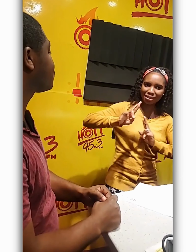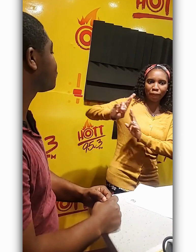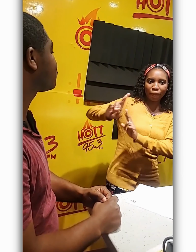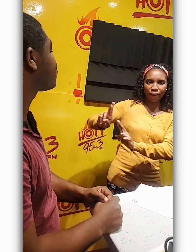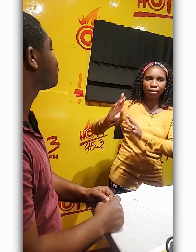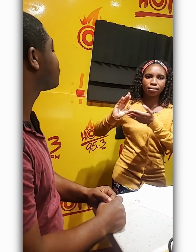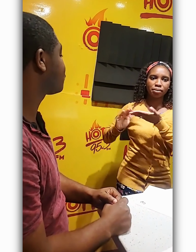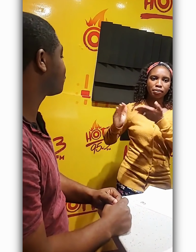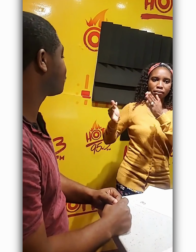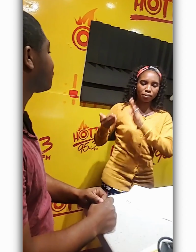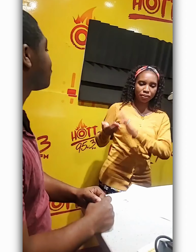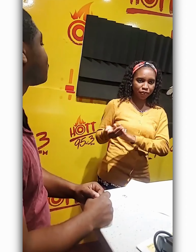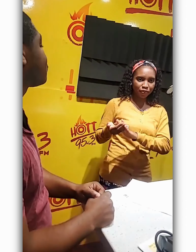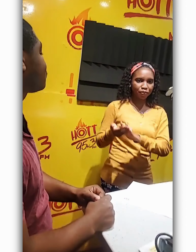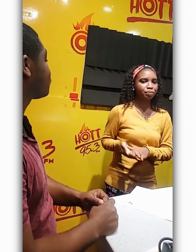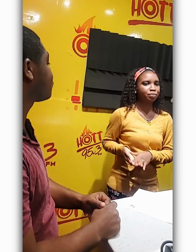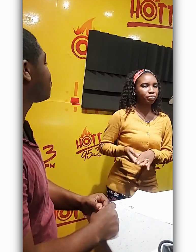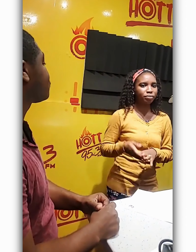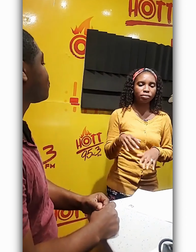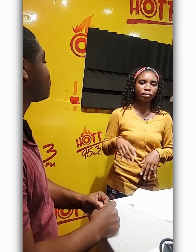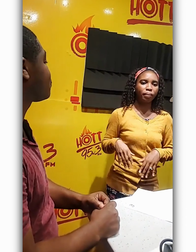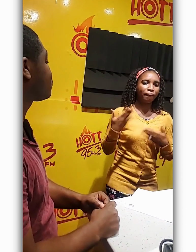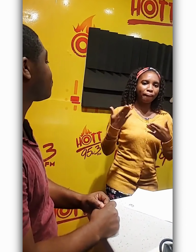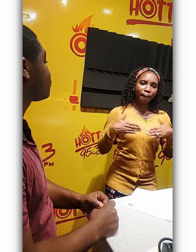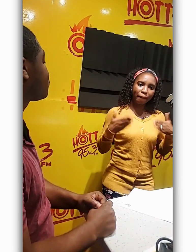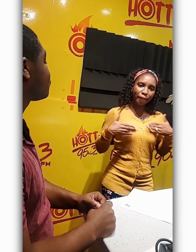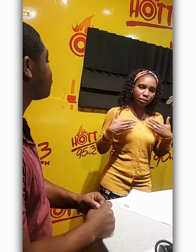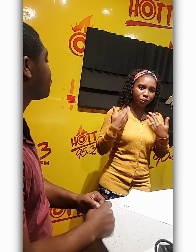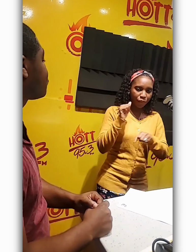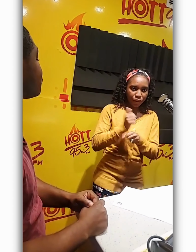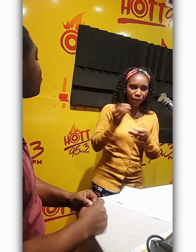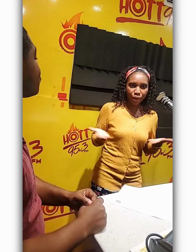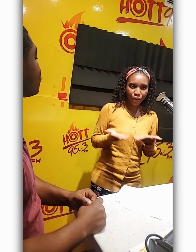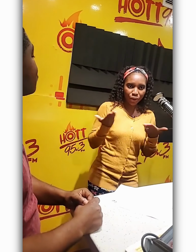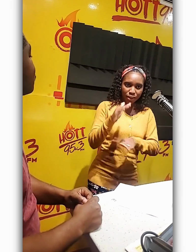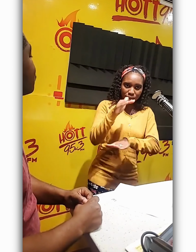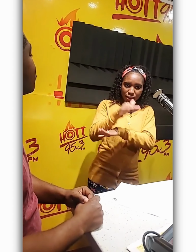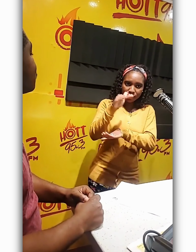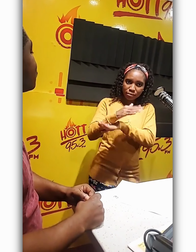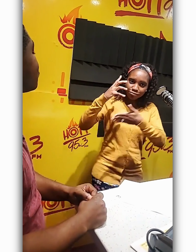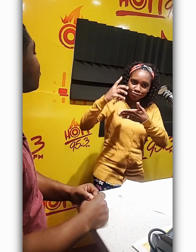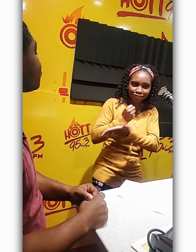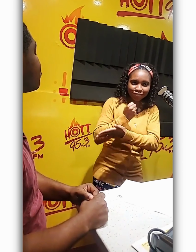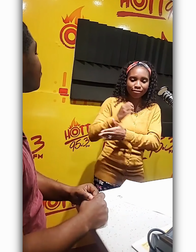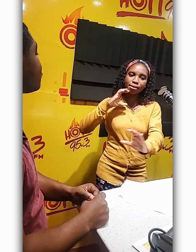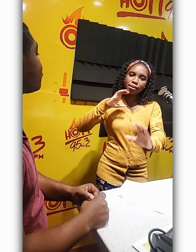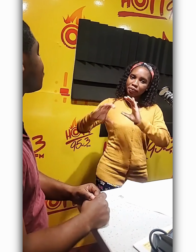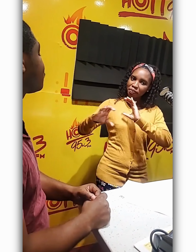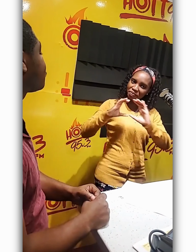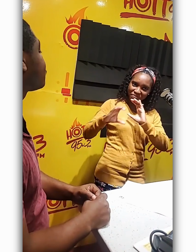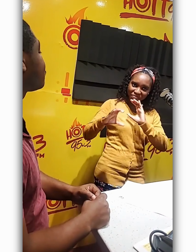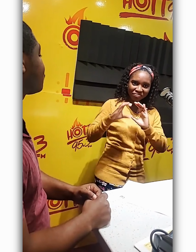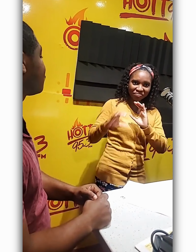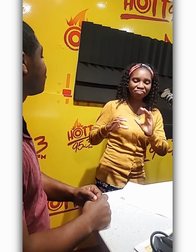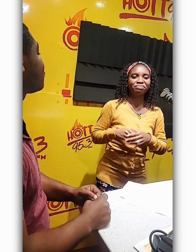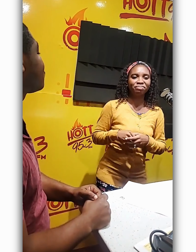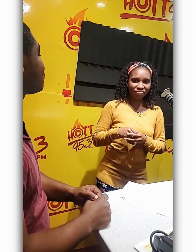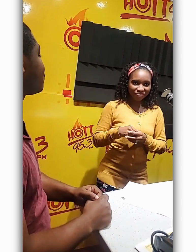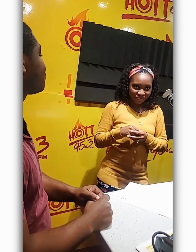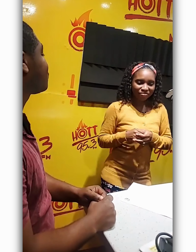a privilege to be working here this evening and having the opportunity to have a conversation like this and learning, because I'm sure we